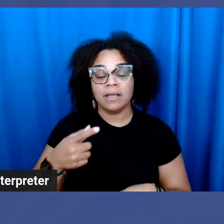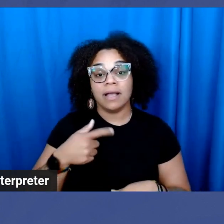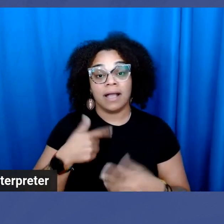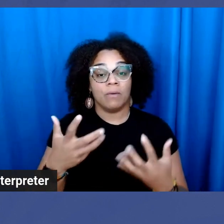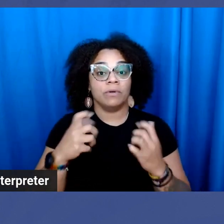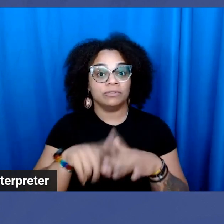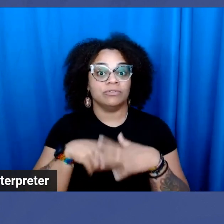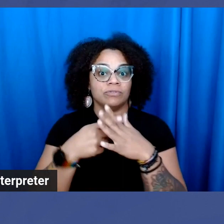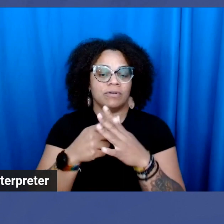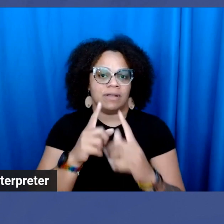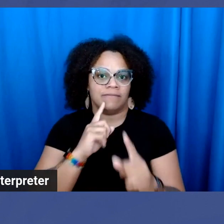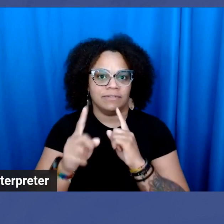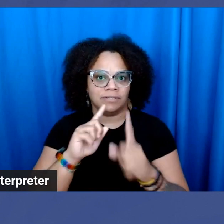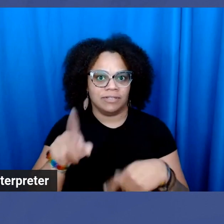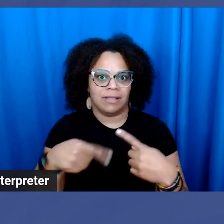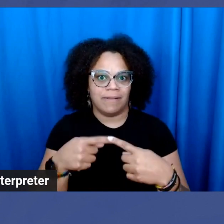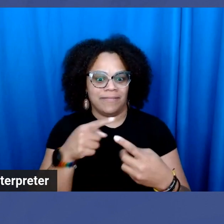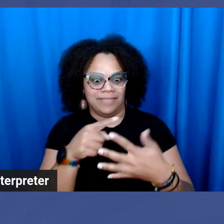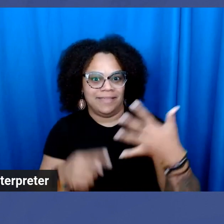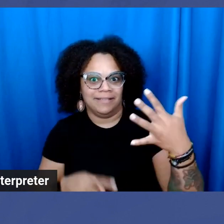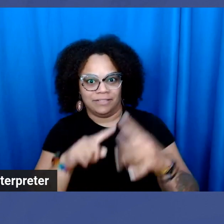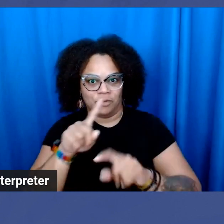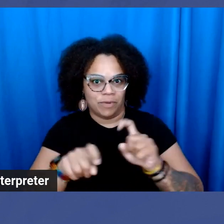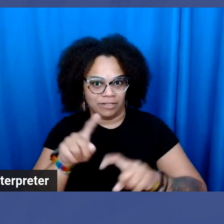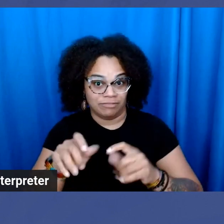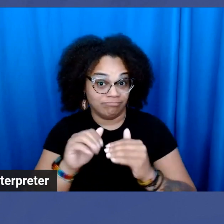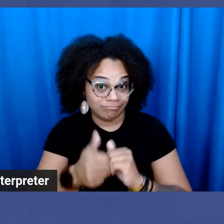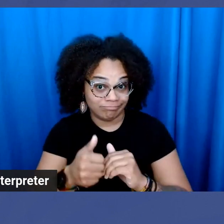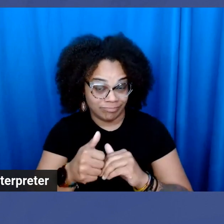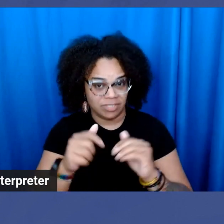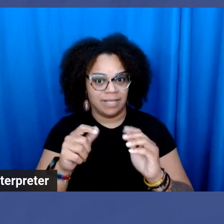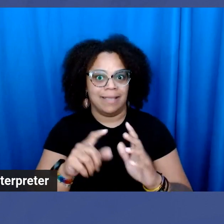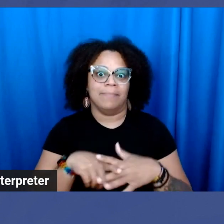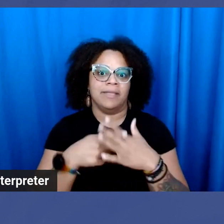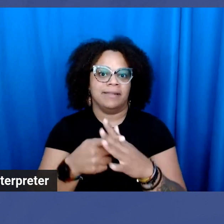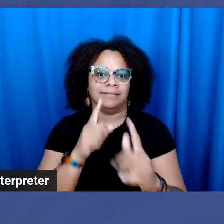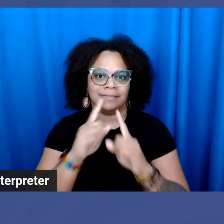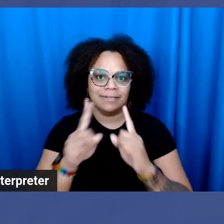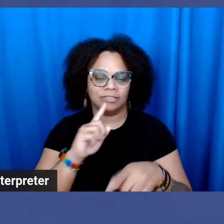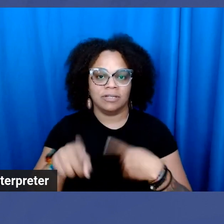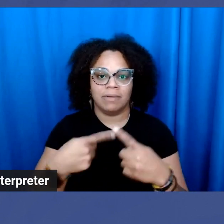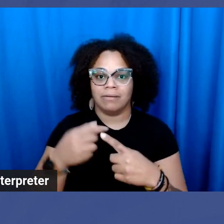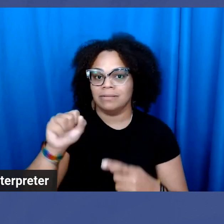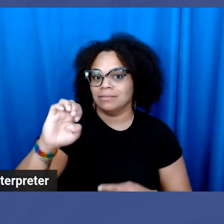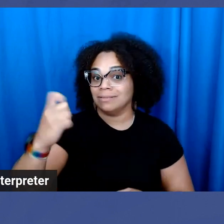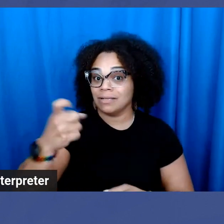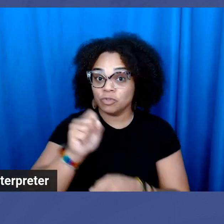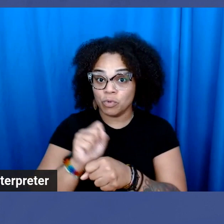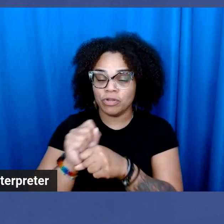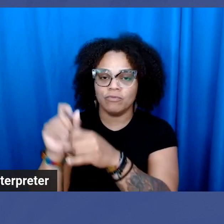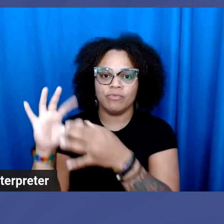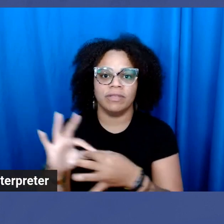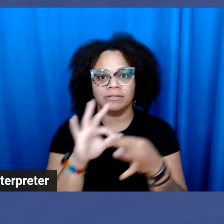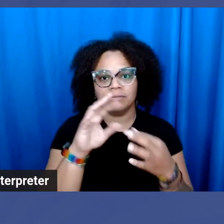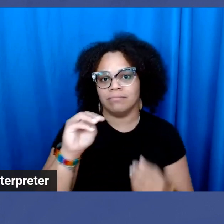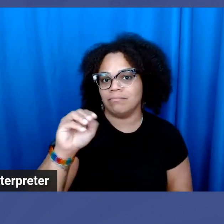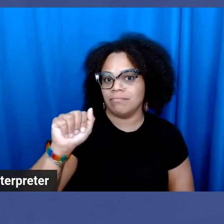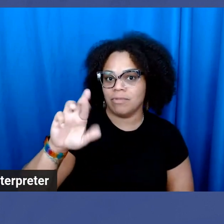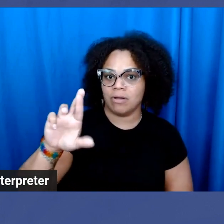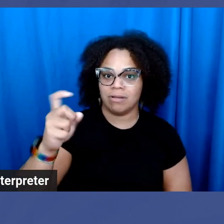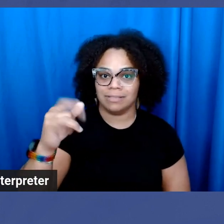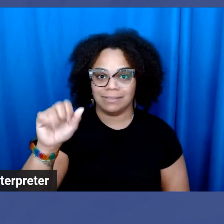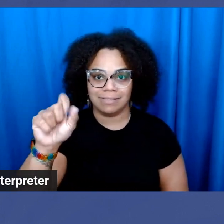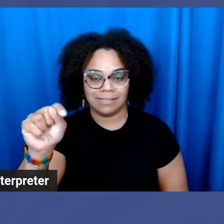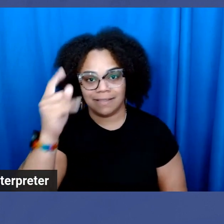a conversation around these questions by introducing discussions of sex work in Marxist theory, their categorization as part of the